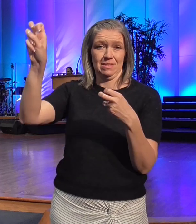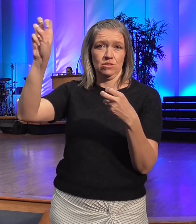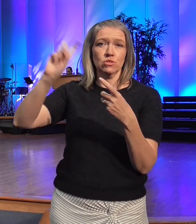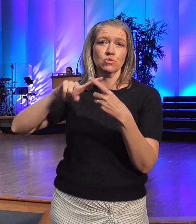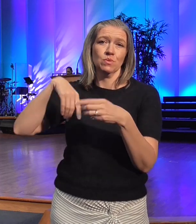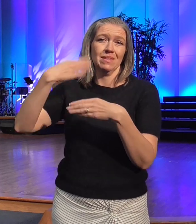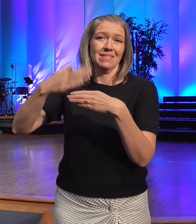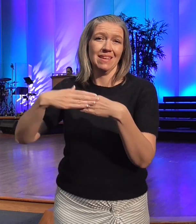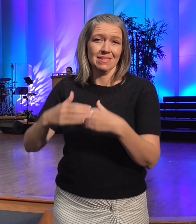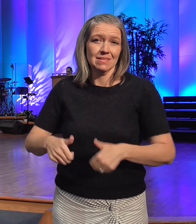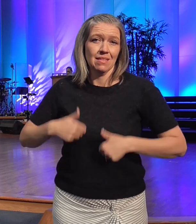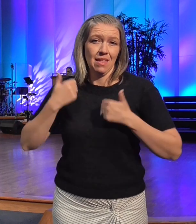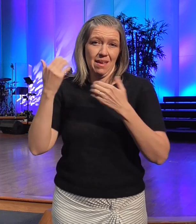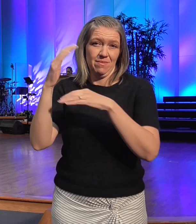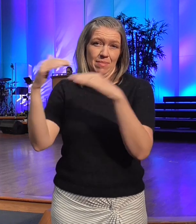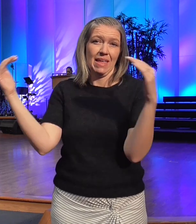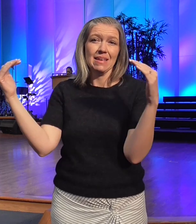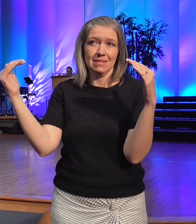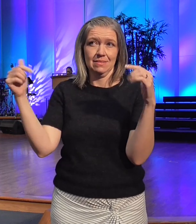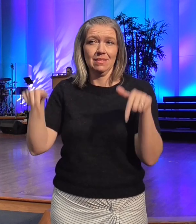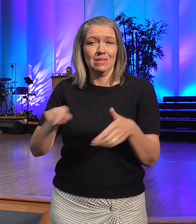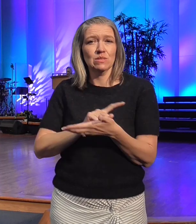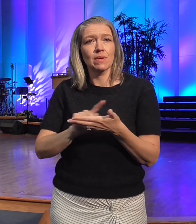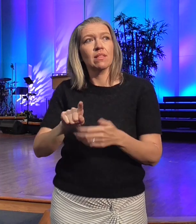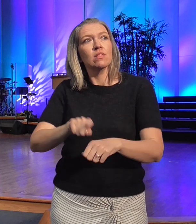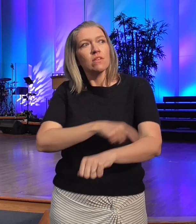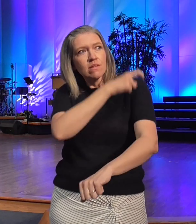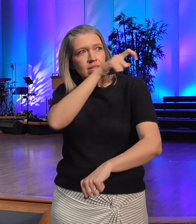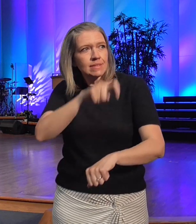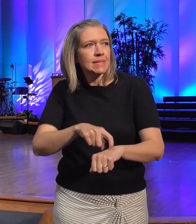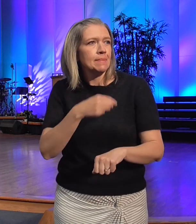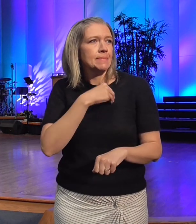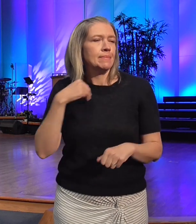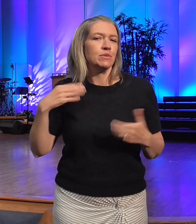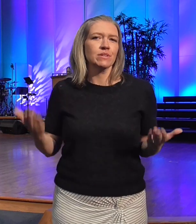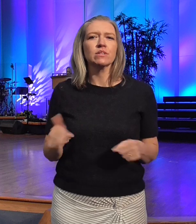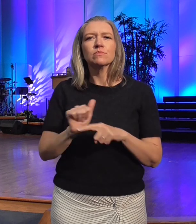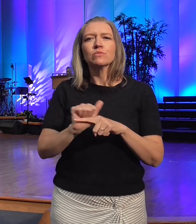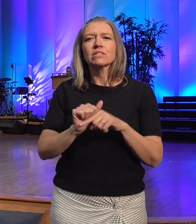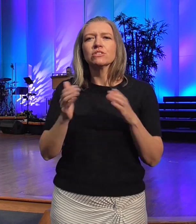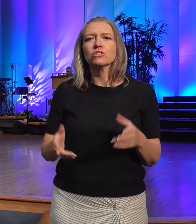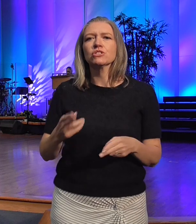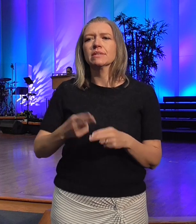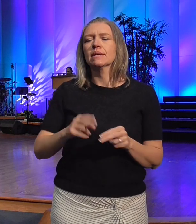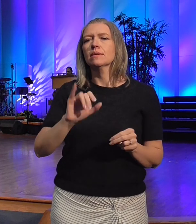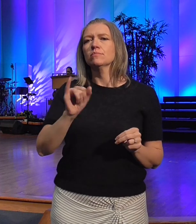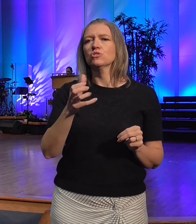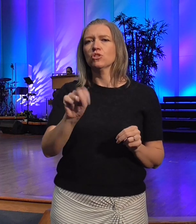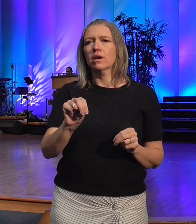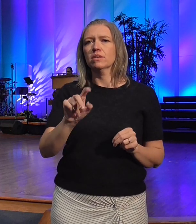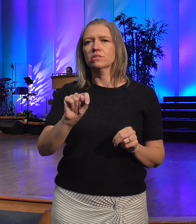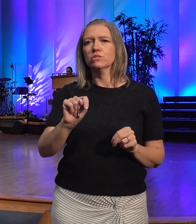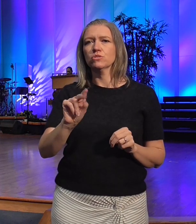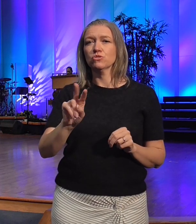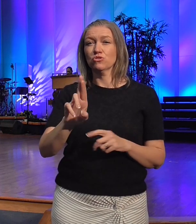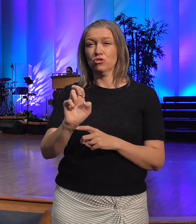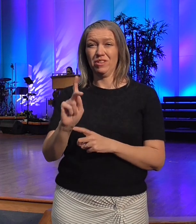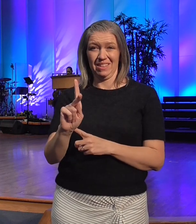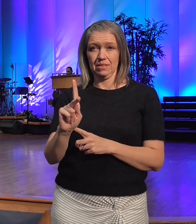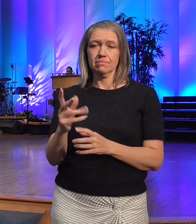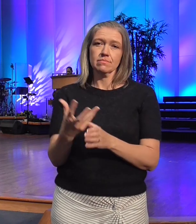the next life plane this week. A very long-time member here and practitioner named John Turek passed away this past